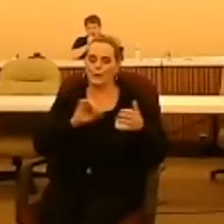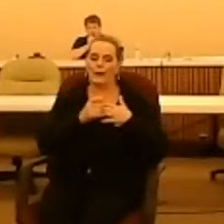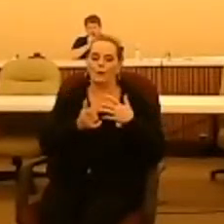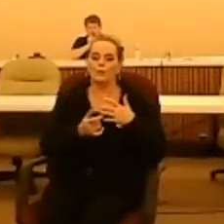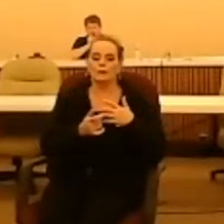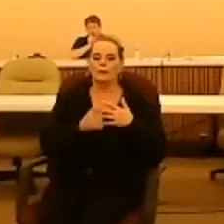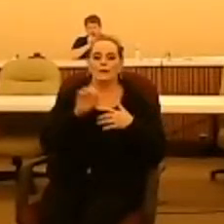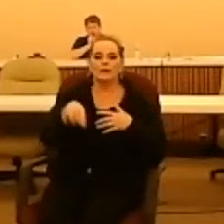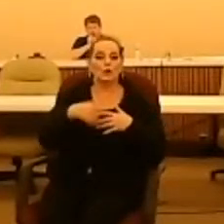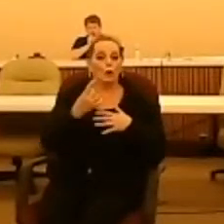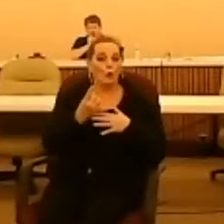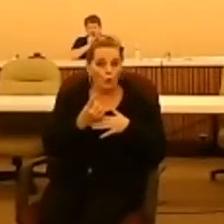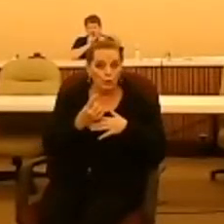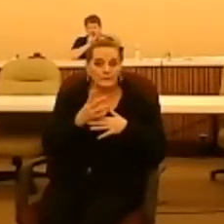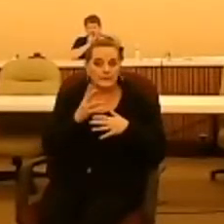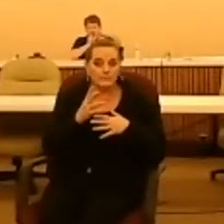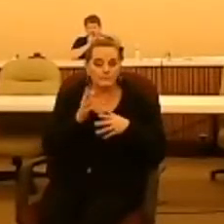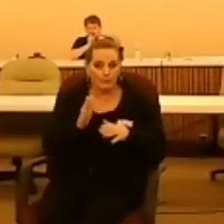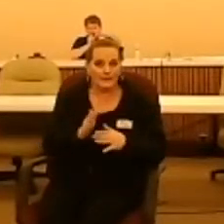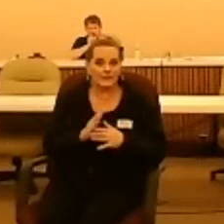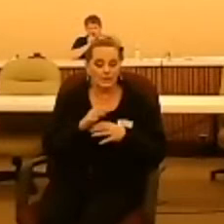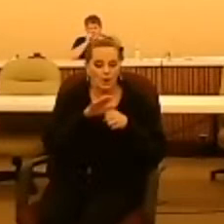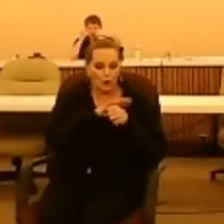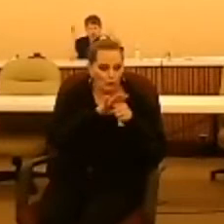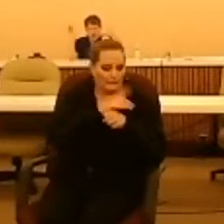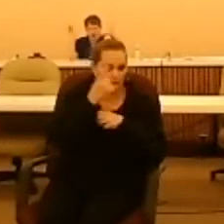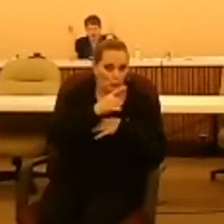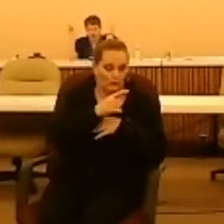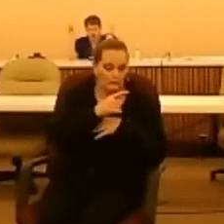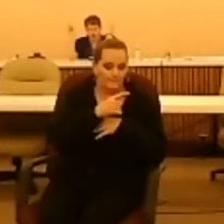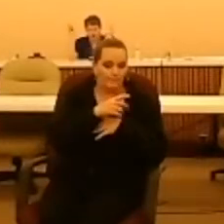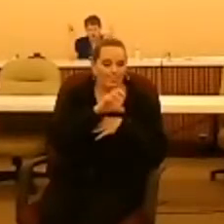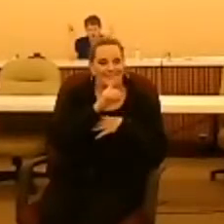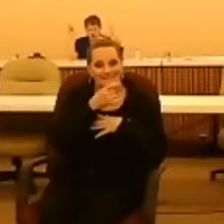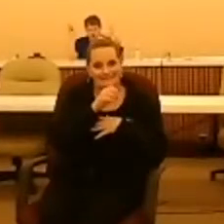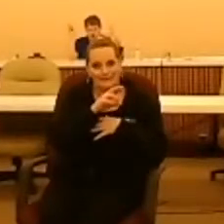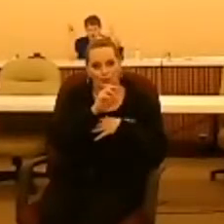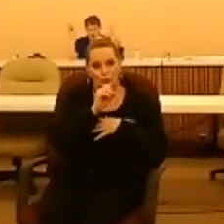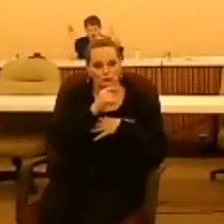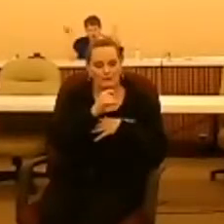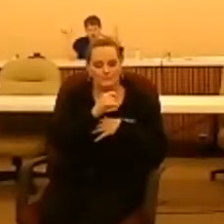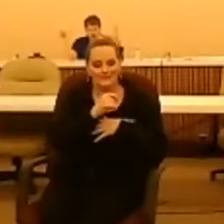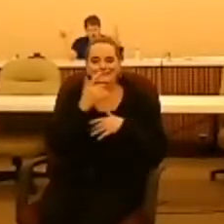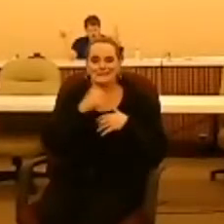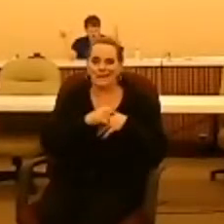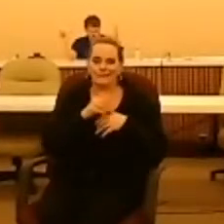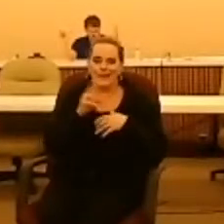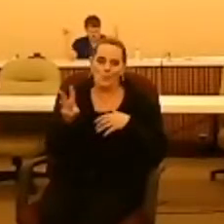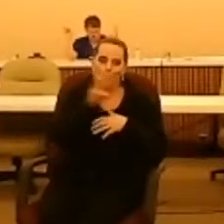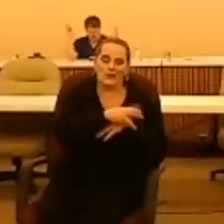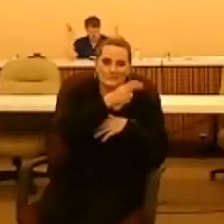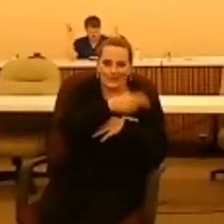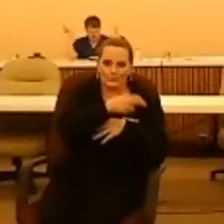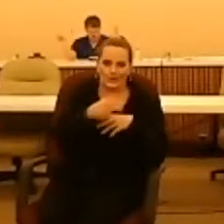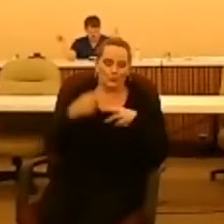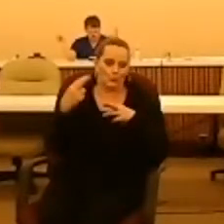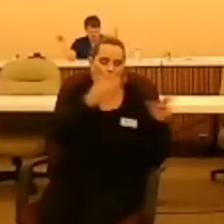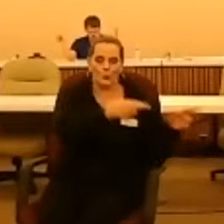the only allowed location for dealerships is on that stretch of West Henrietta Road